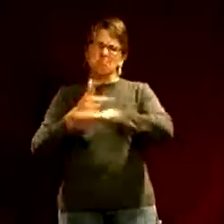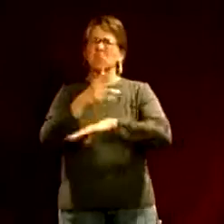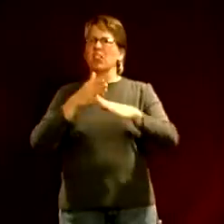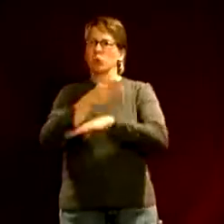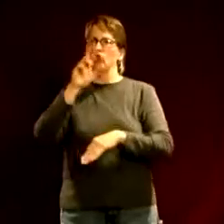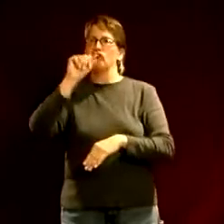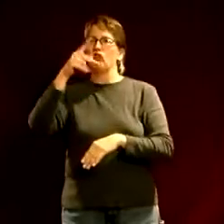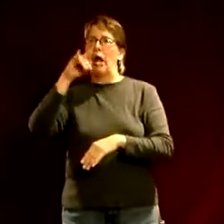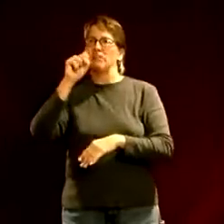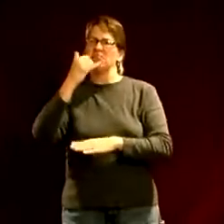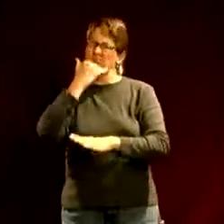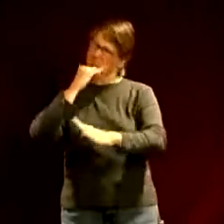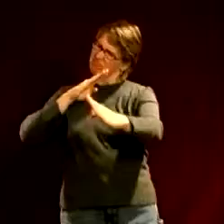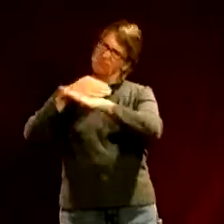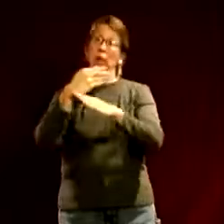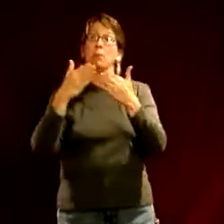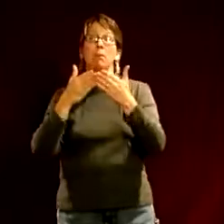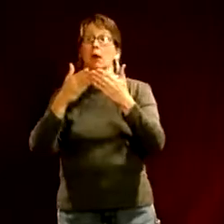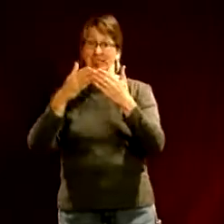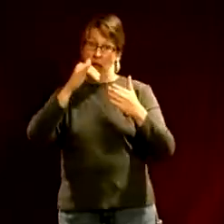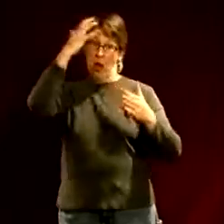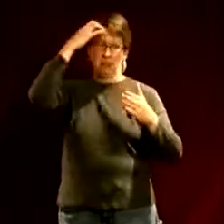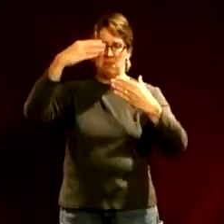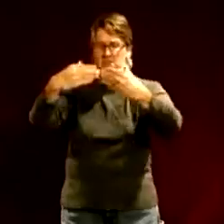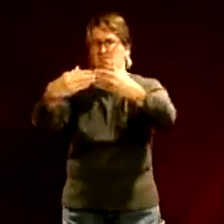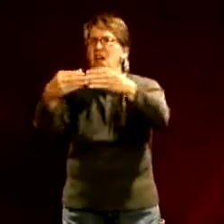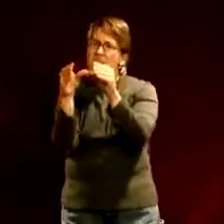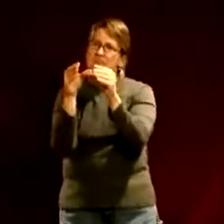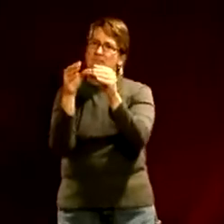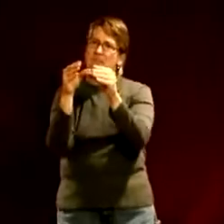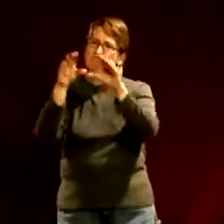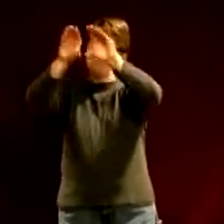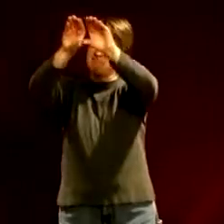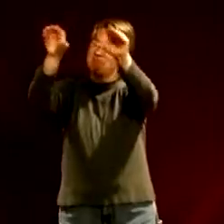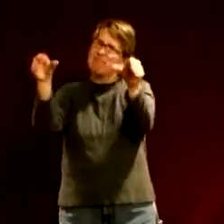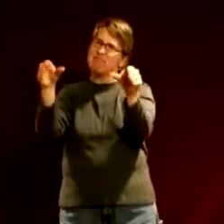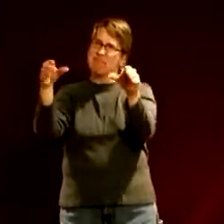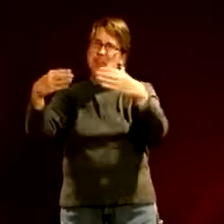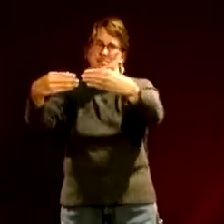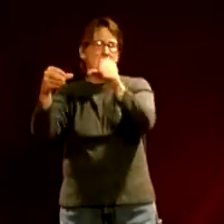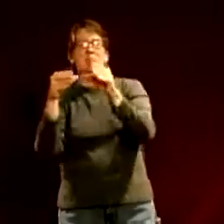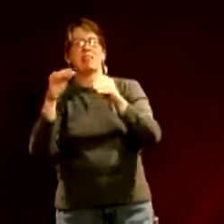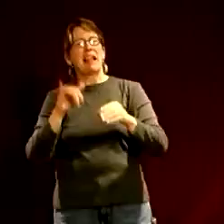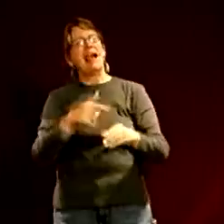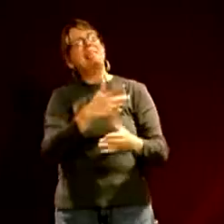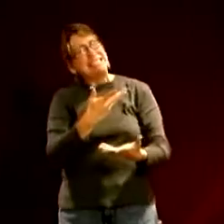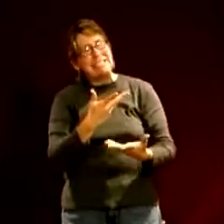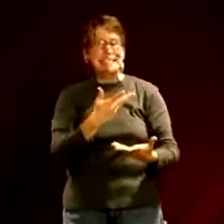Sometimes people say, oh, it's not that big of a deal, you just hit it and then you kind of keep going on. And because aluminum is so flexible, you're actually able to just